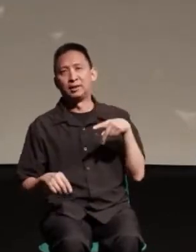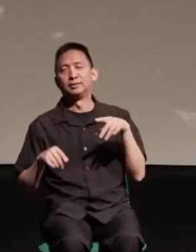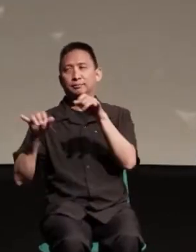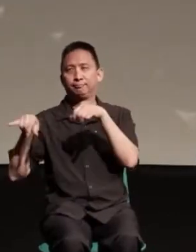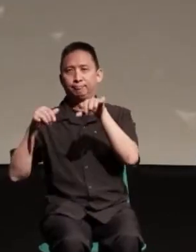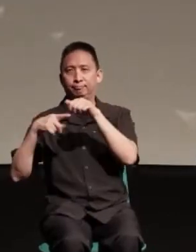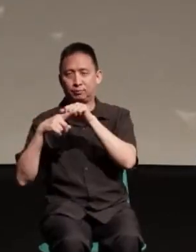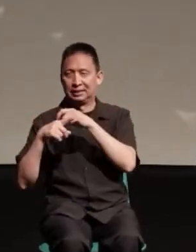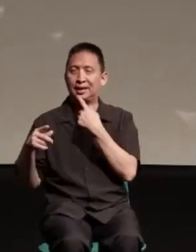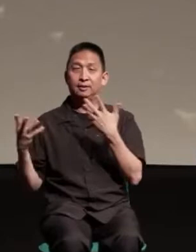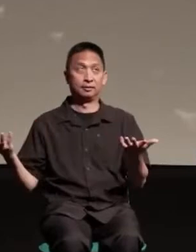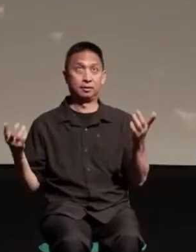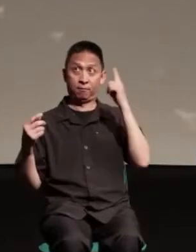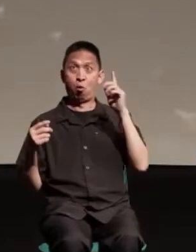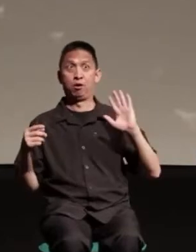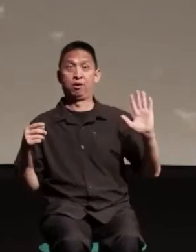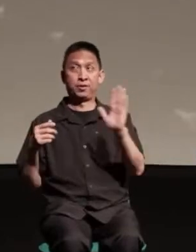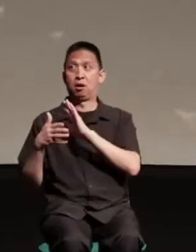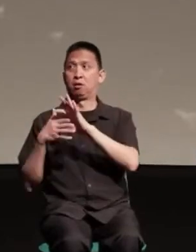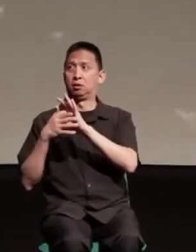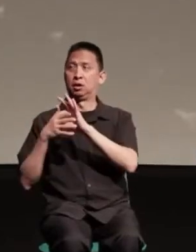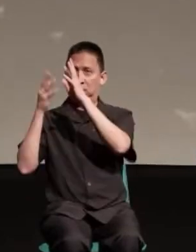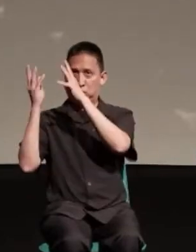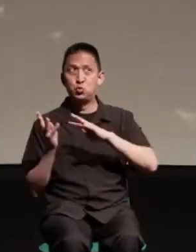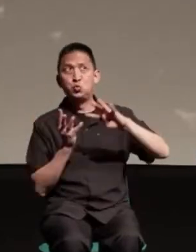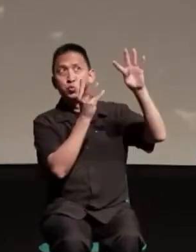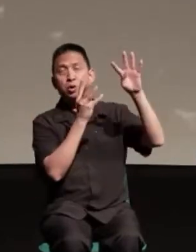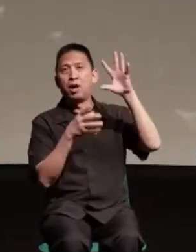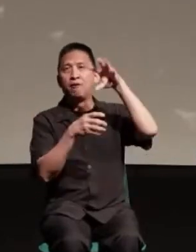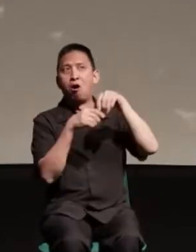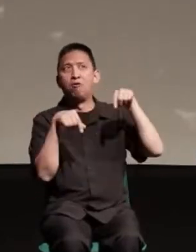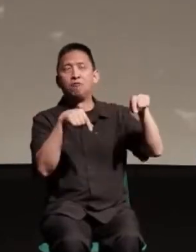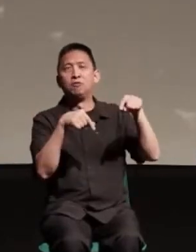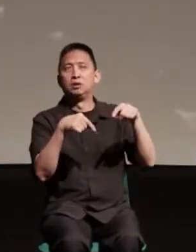to be able for their content to get on the system, is